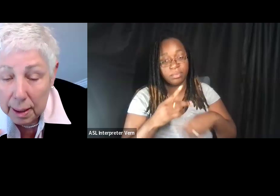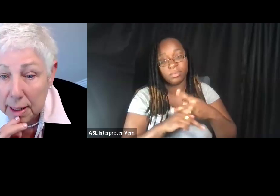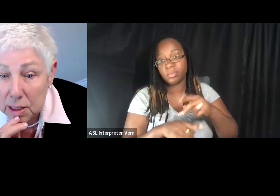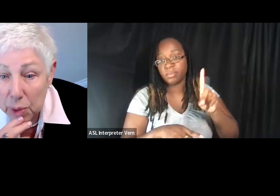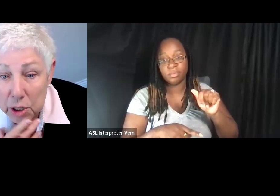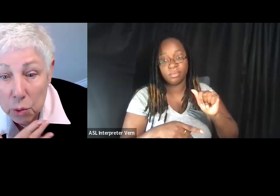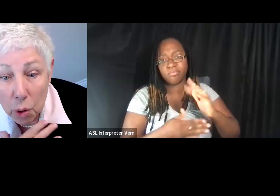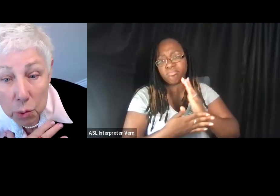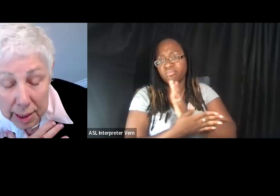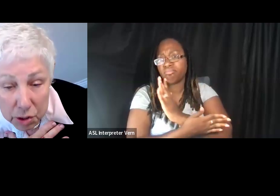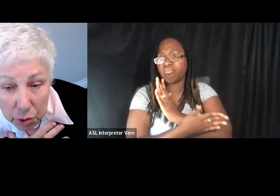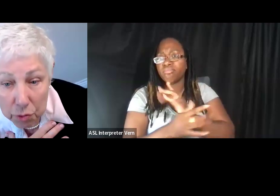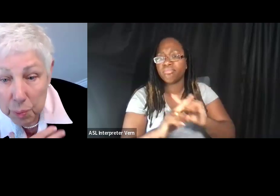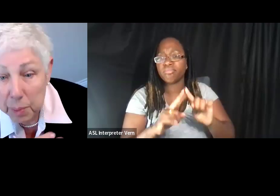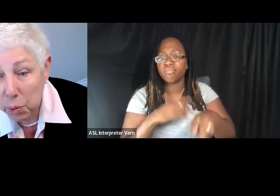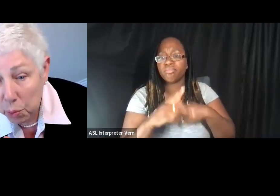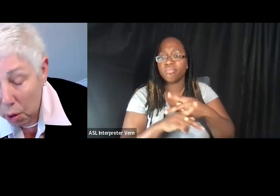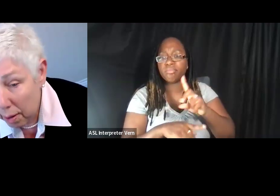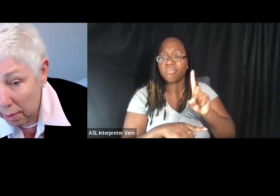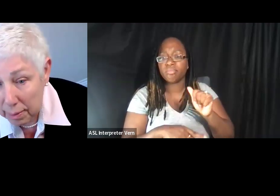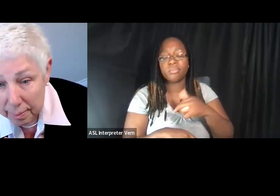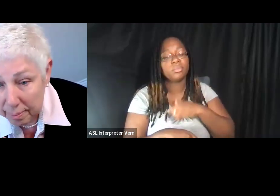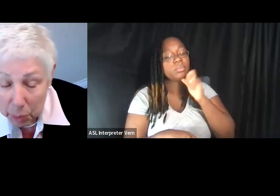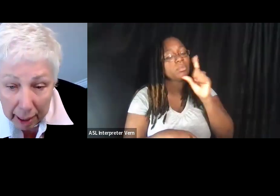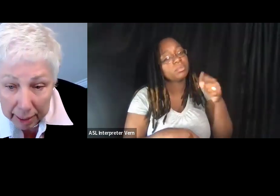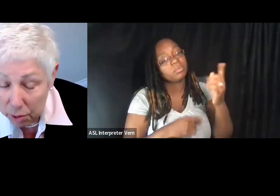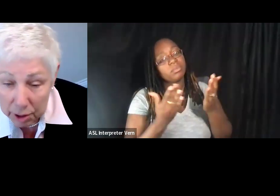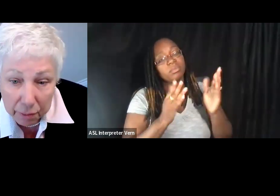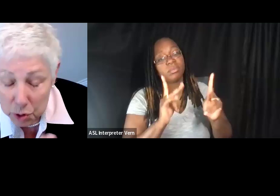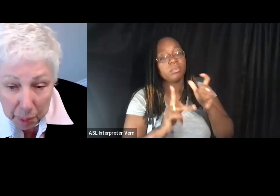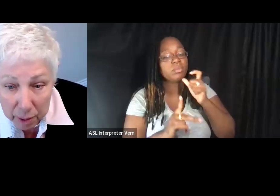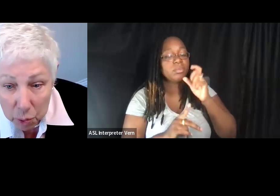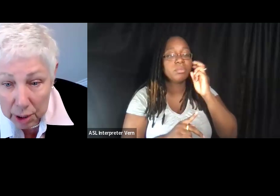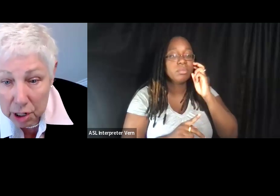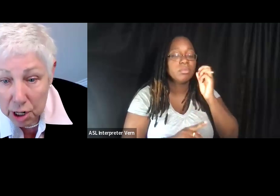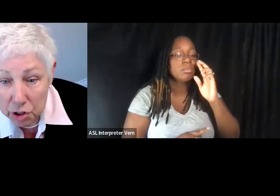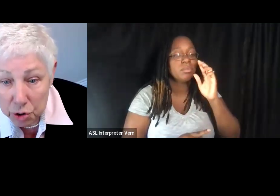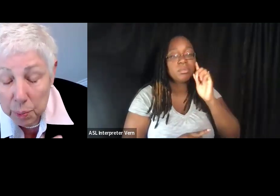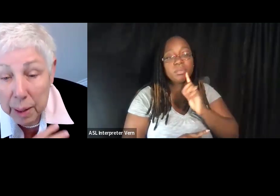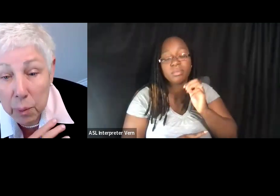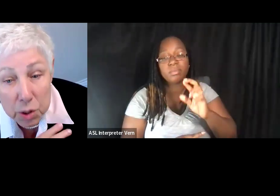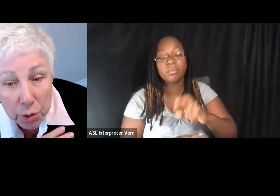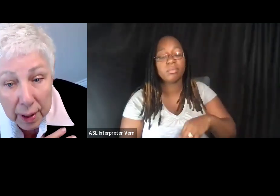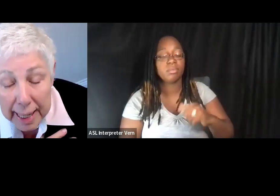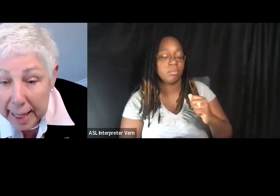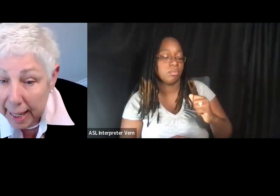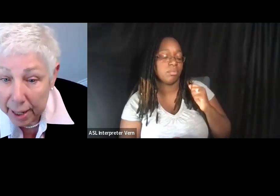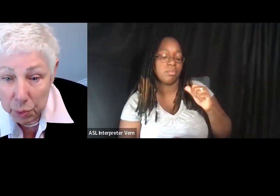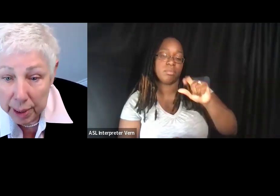disability. So we don't only serve people who are blind or deaf or spinal cord injured, but we